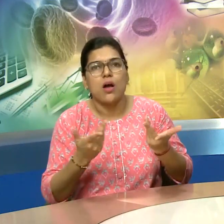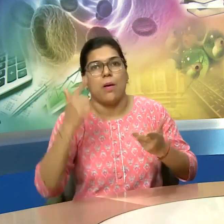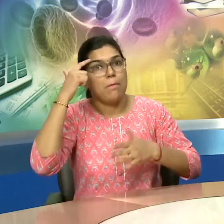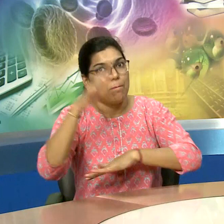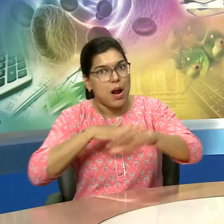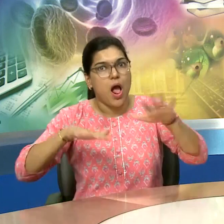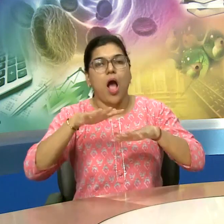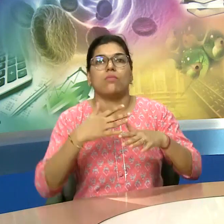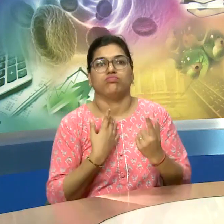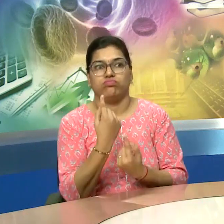fields,